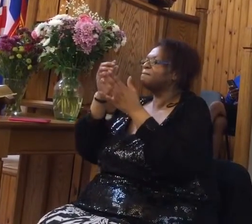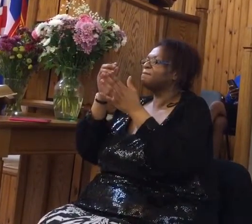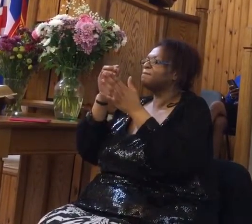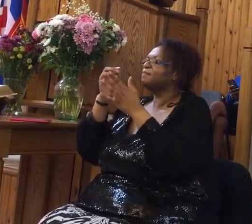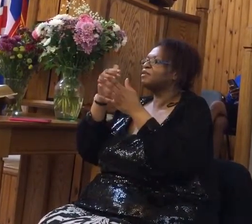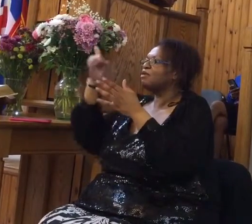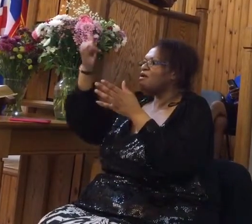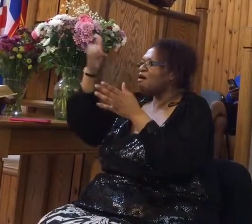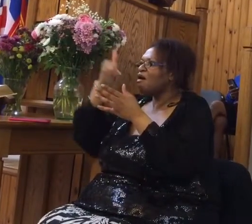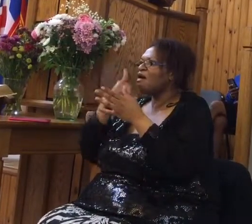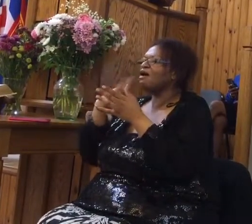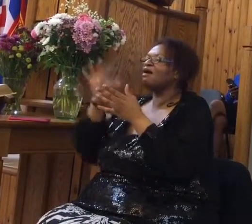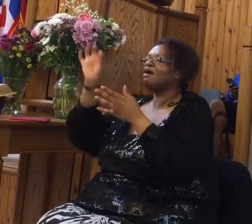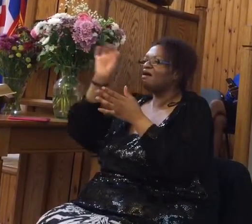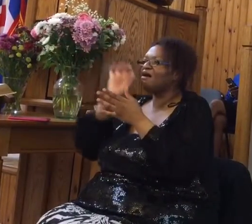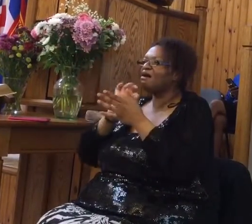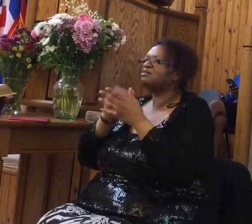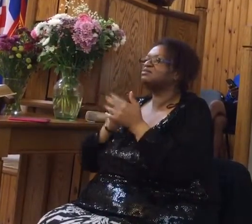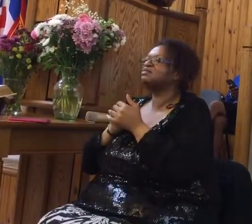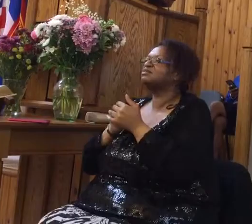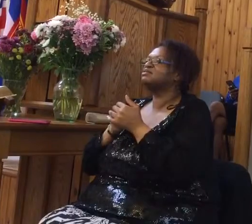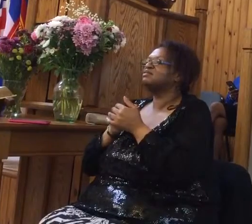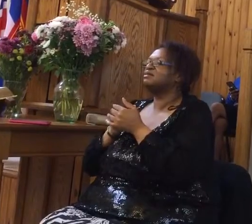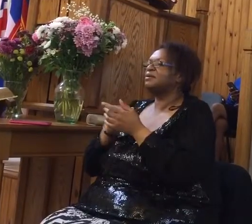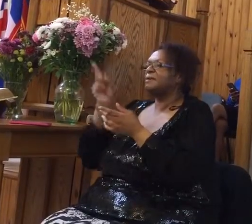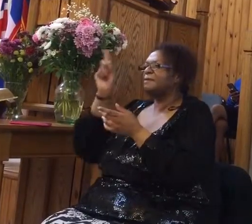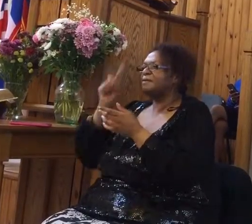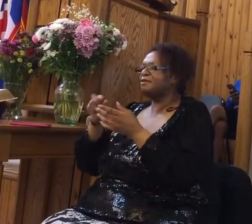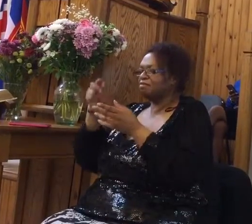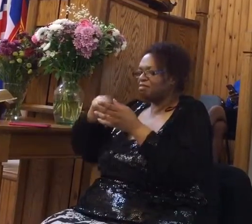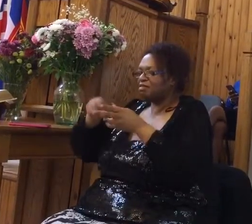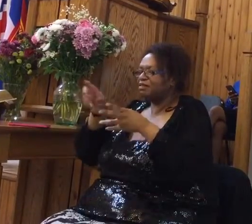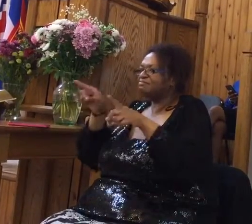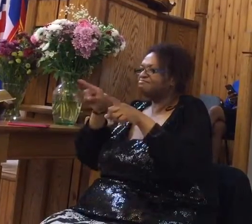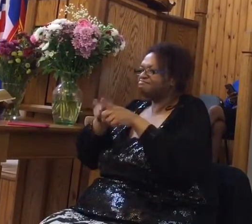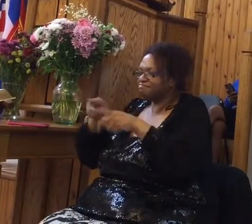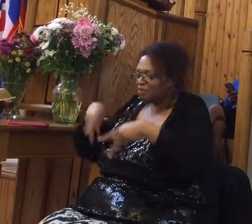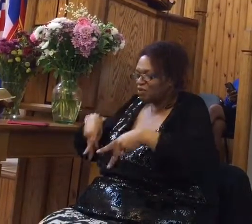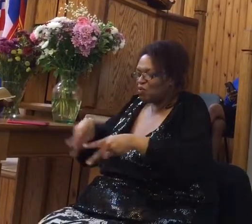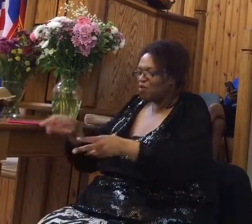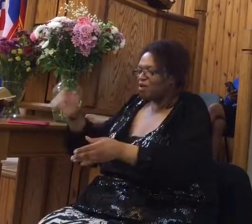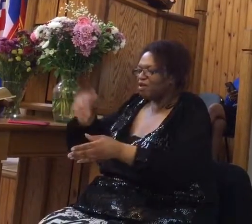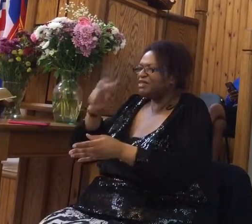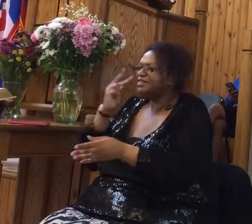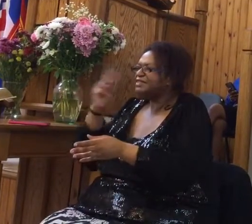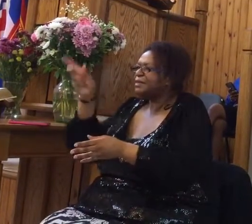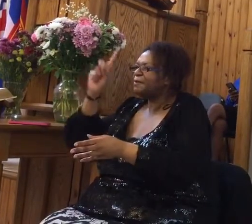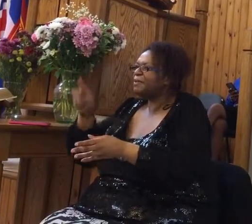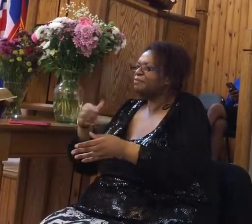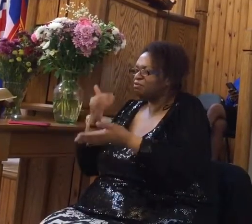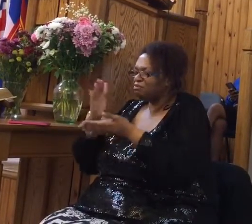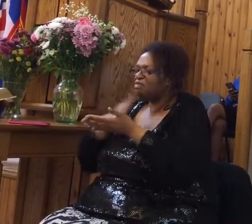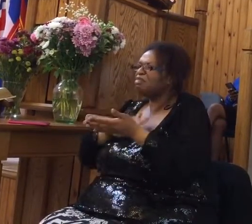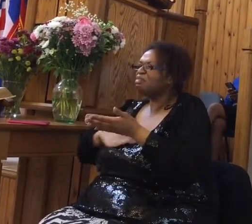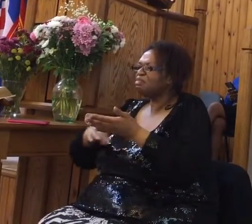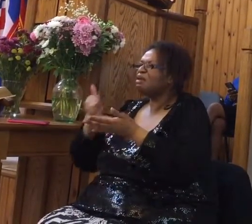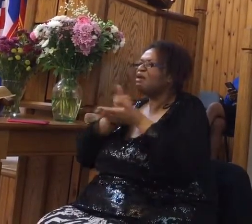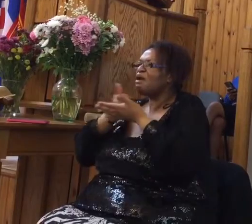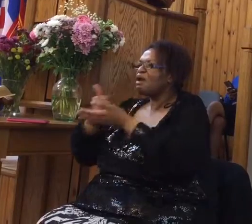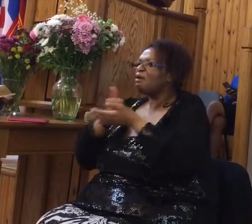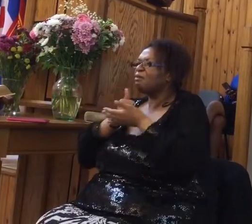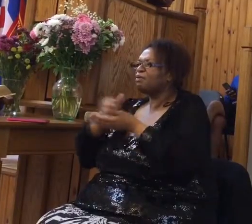we need to pray to God. We need to ask God to put people in our path, or to make us see people in our path who actually need our help, to